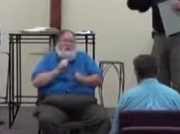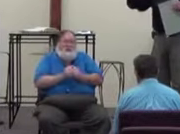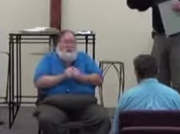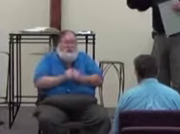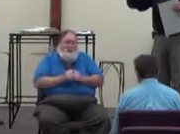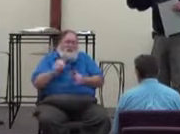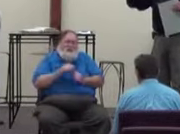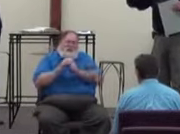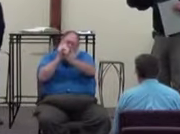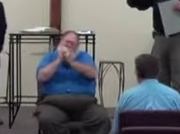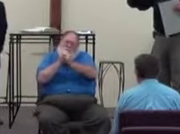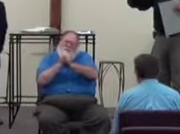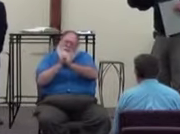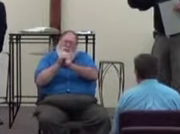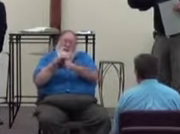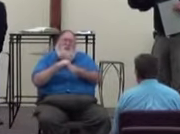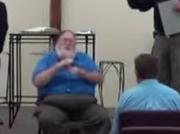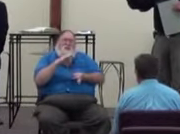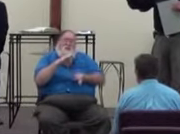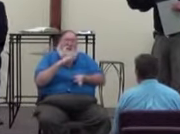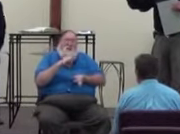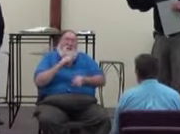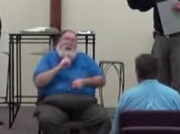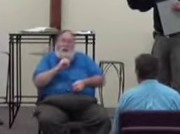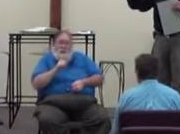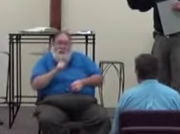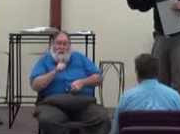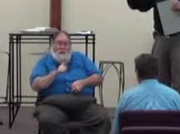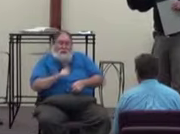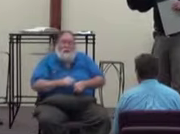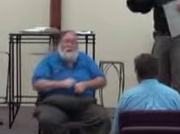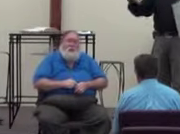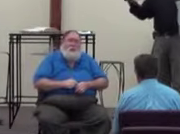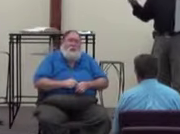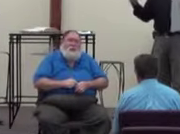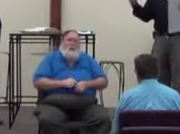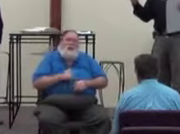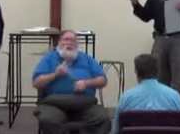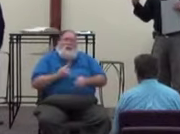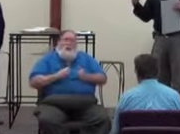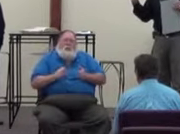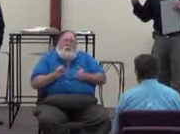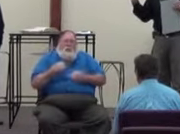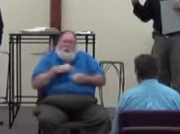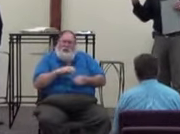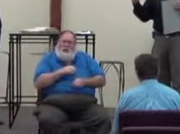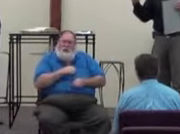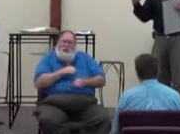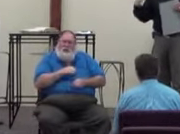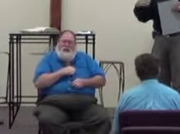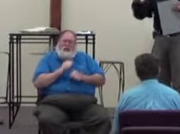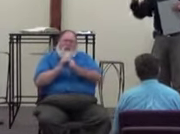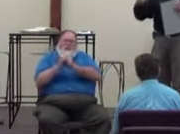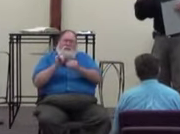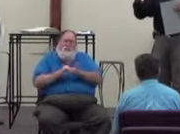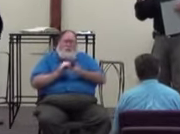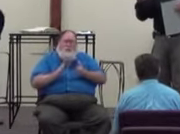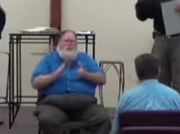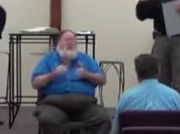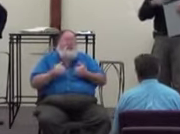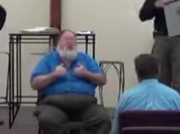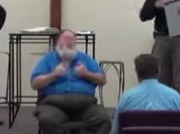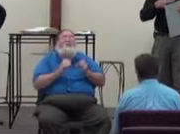to worship in spirit and truth. And the only way we can worship that way is to have